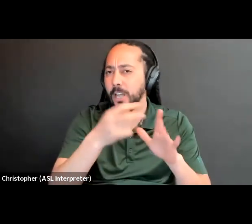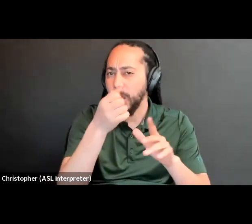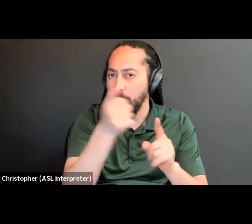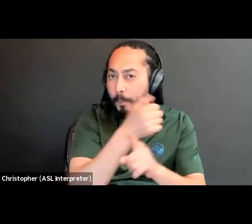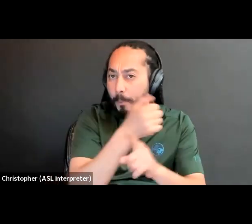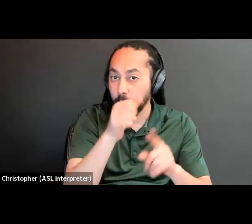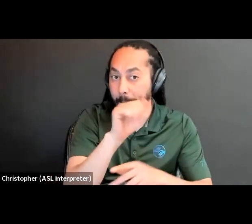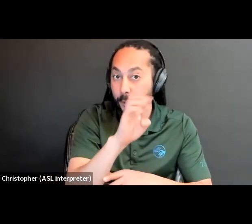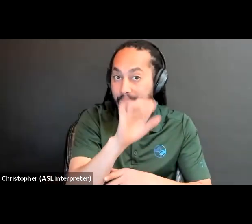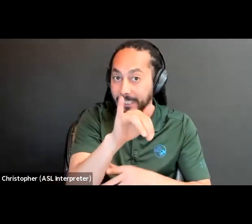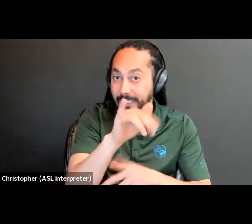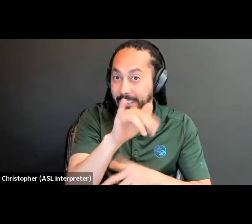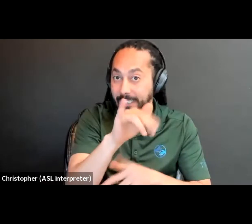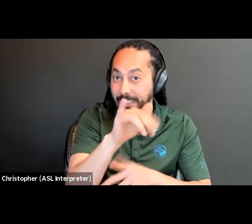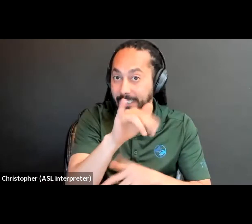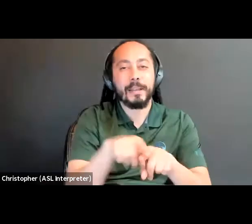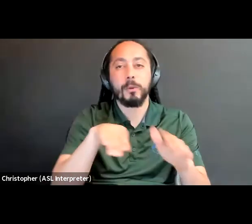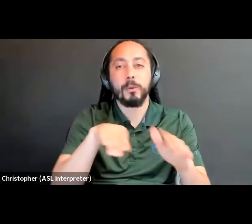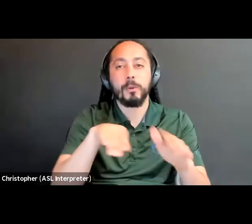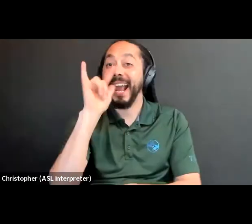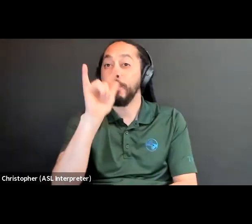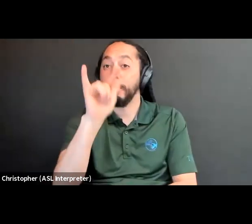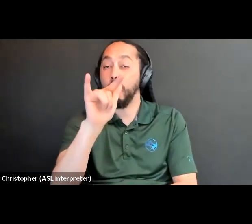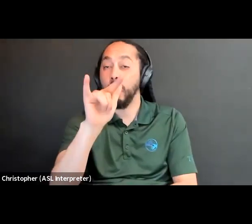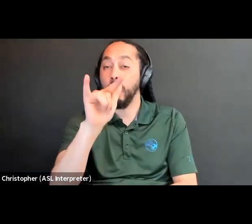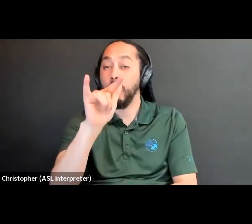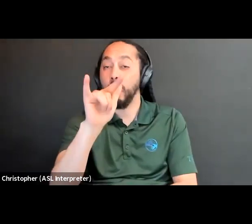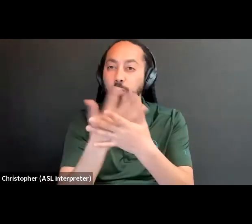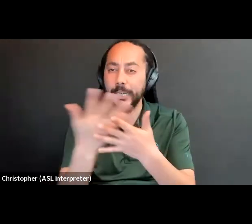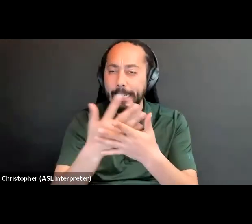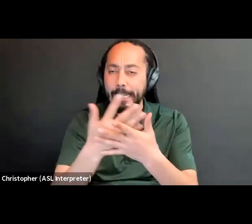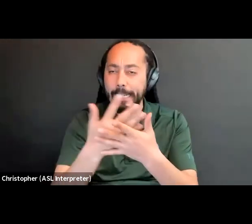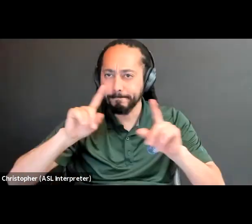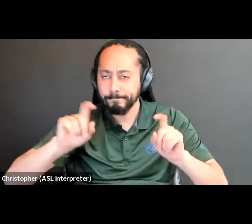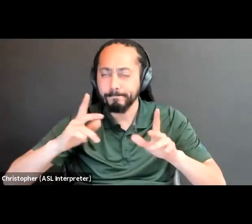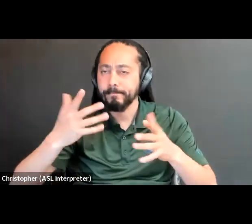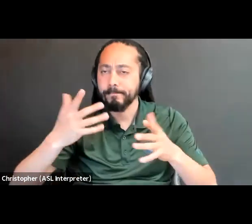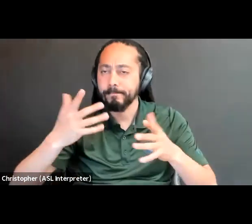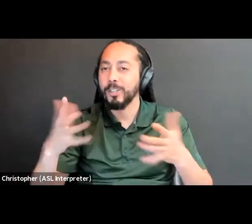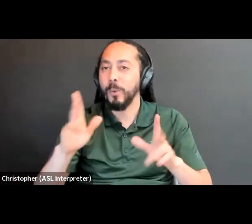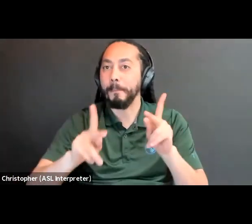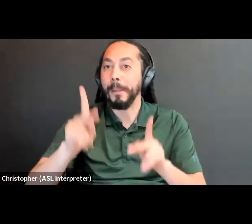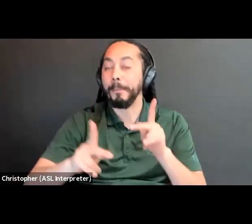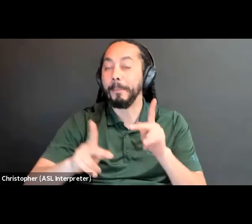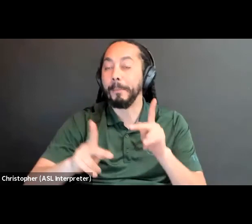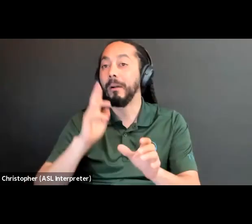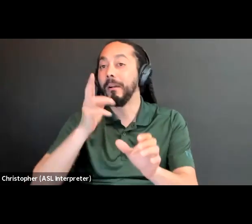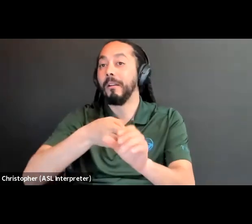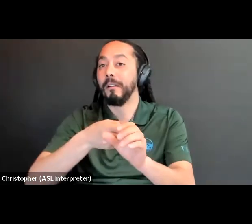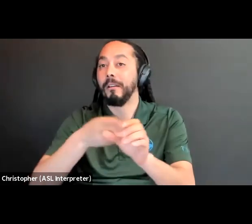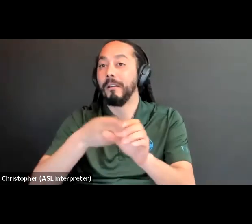through screening at the airport. They're trying to prevent people from getting on airplanes with guns and stuff.